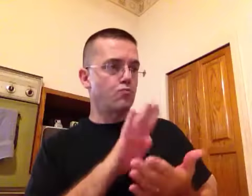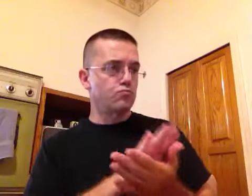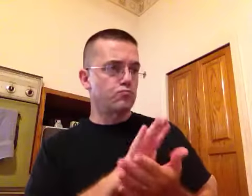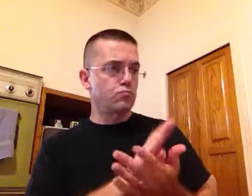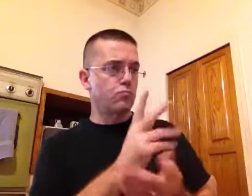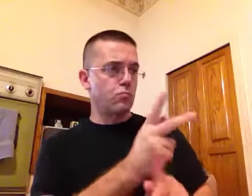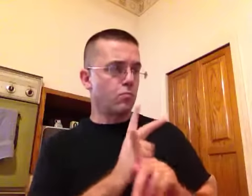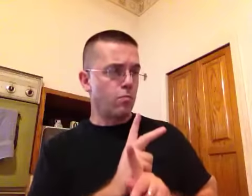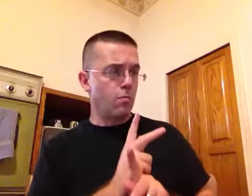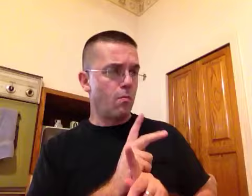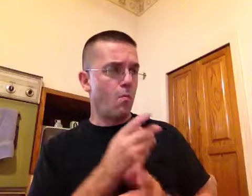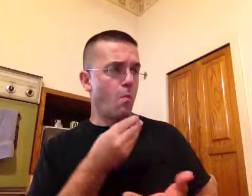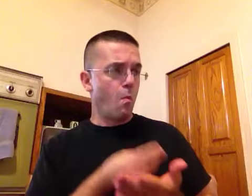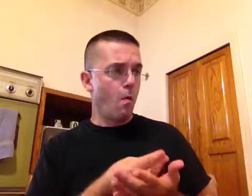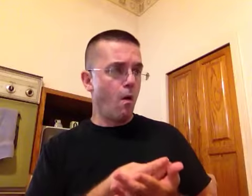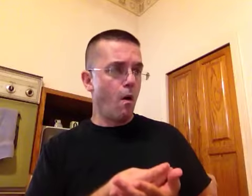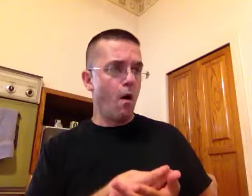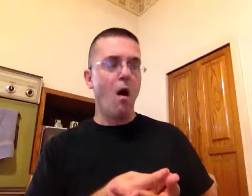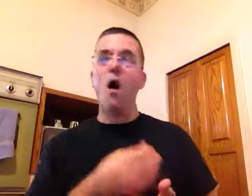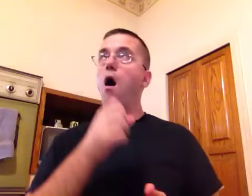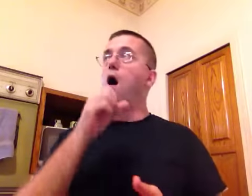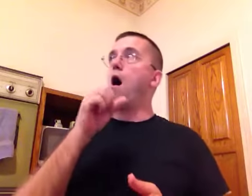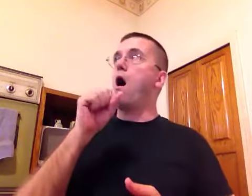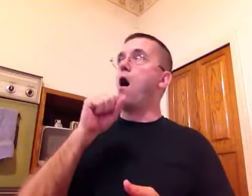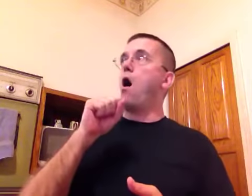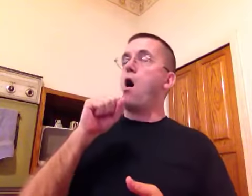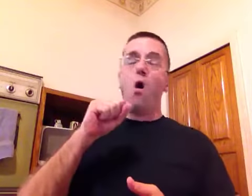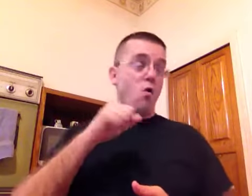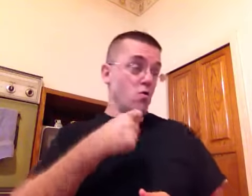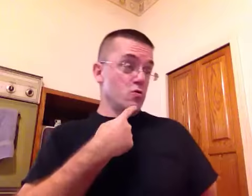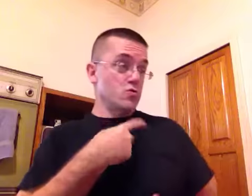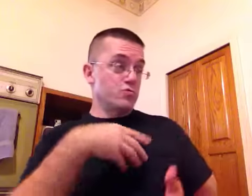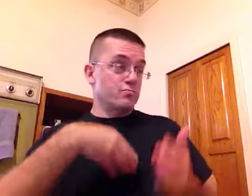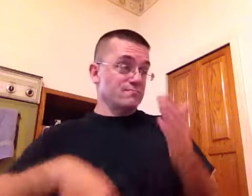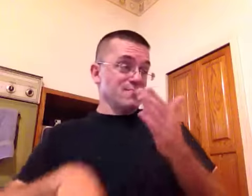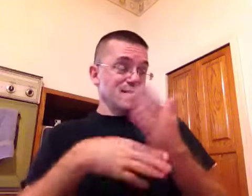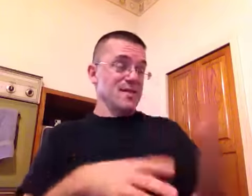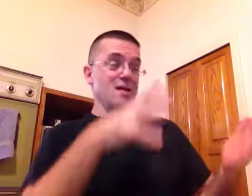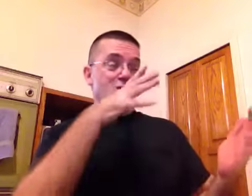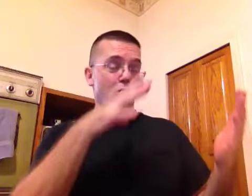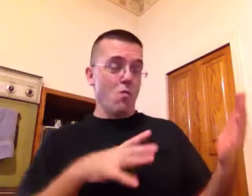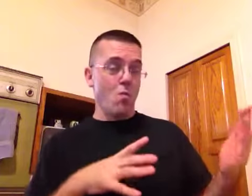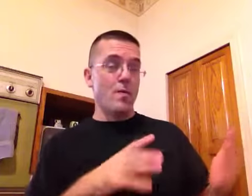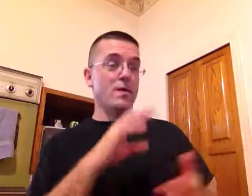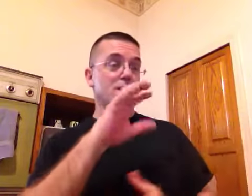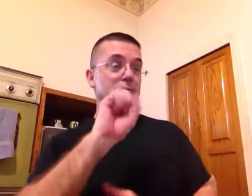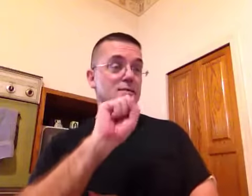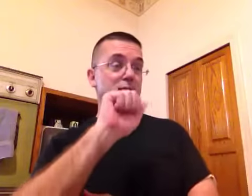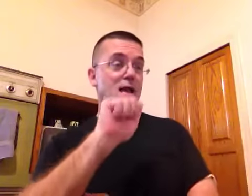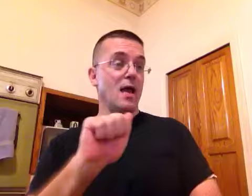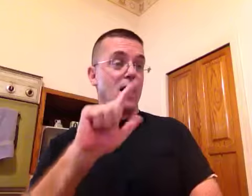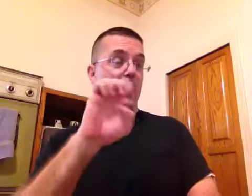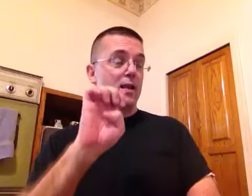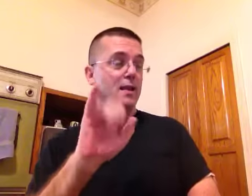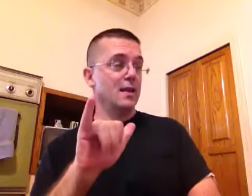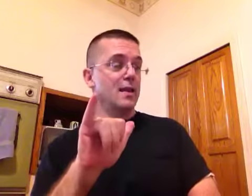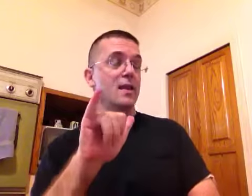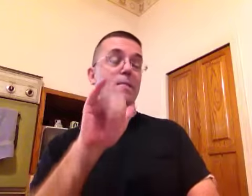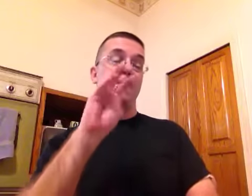gave Sally Mae her eviction papers. Yes, I did. I was Get very out of the excited. house, old woman. I love it. That's good. Very That's cool. very good.